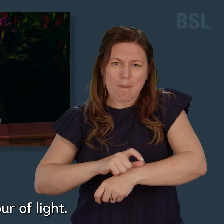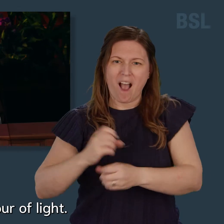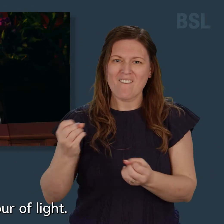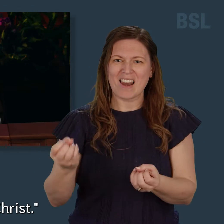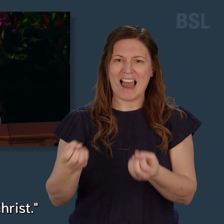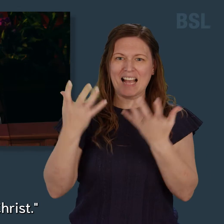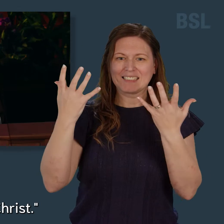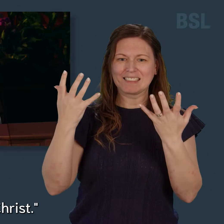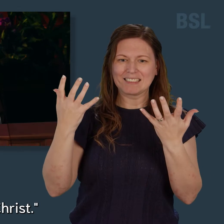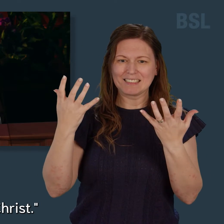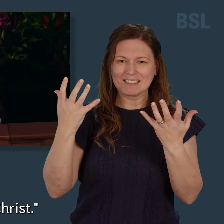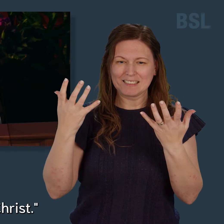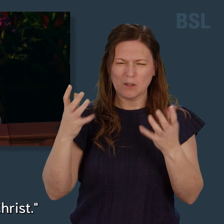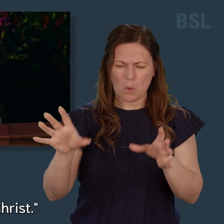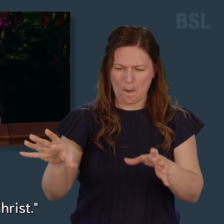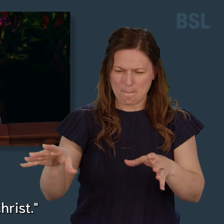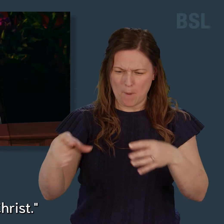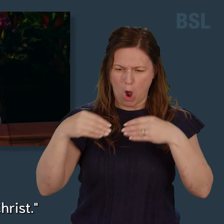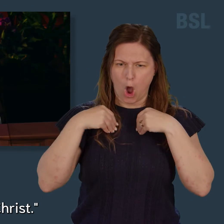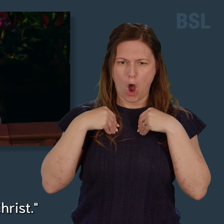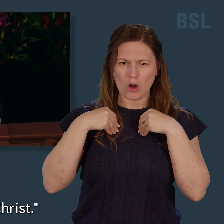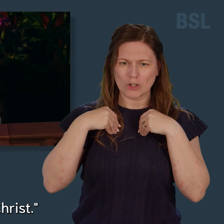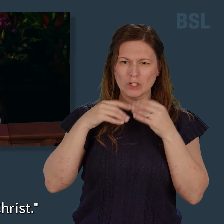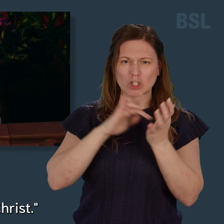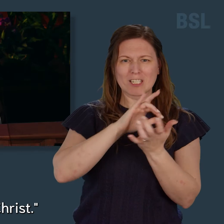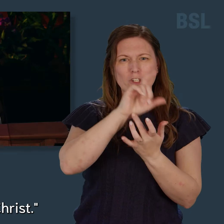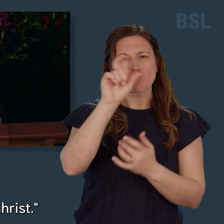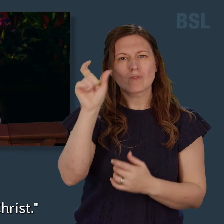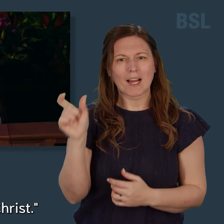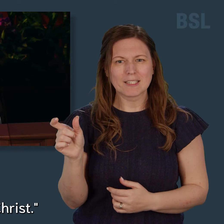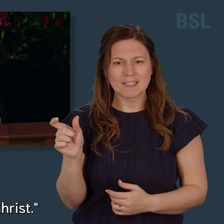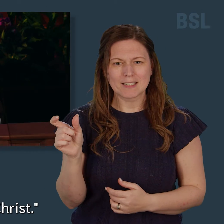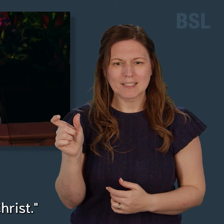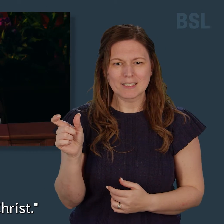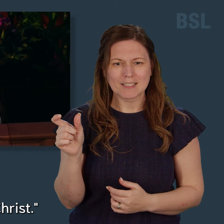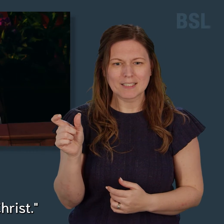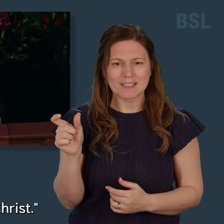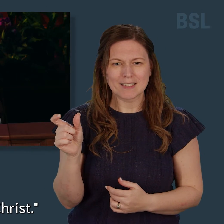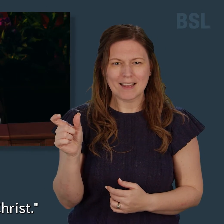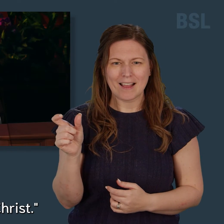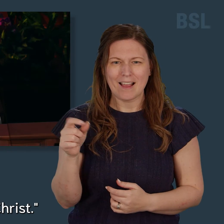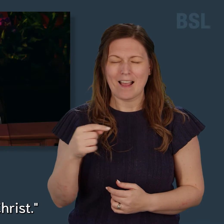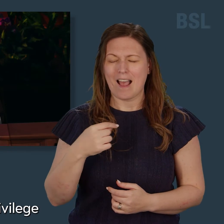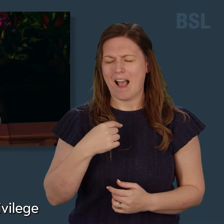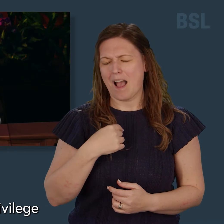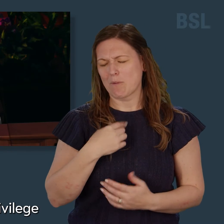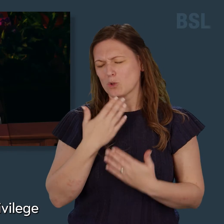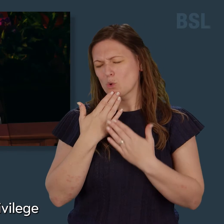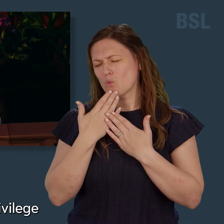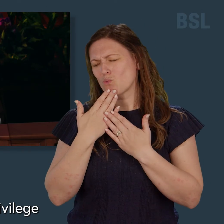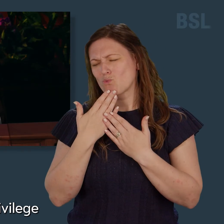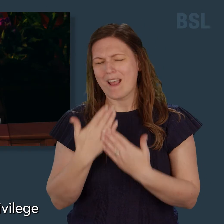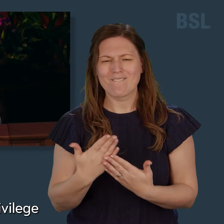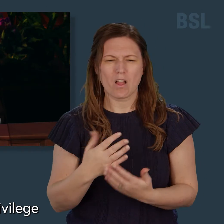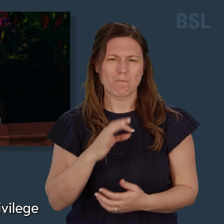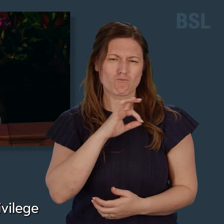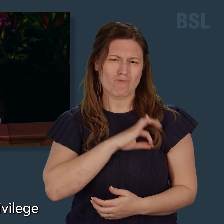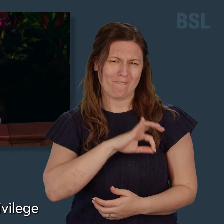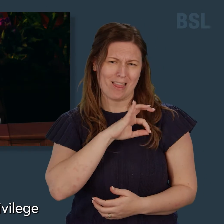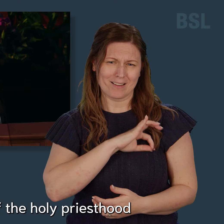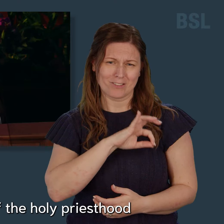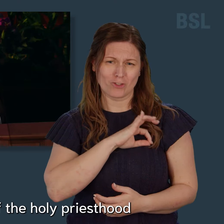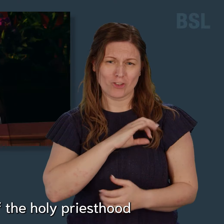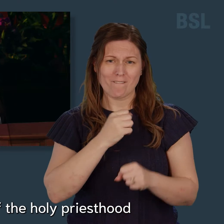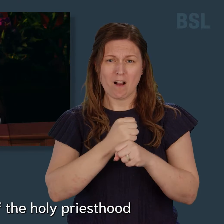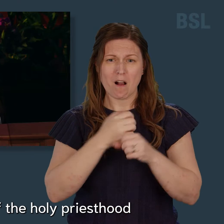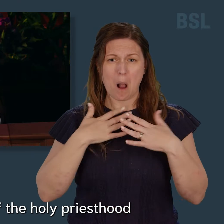light. Put ye on the Lord Jesus Christ." I am so grateful for the